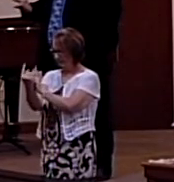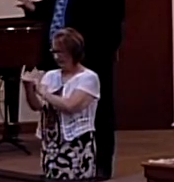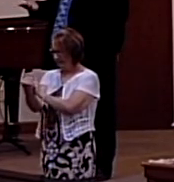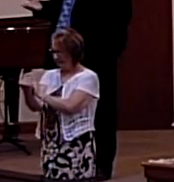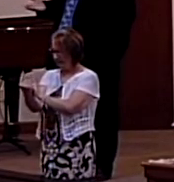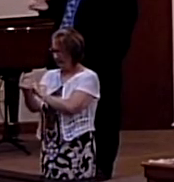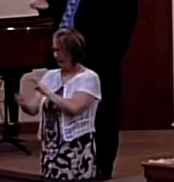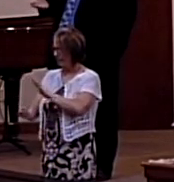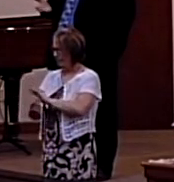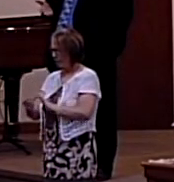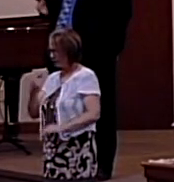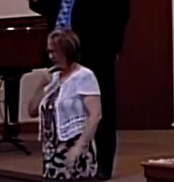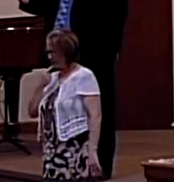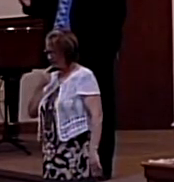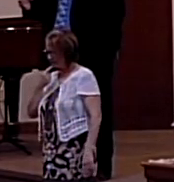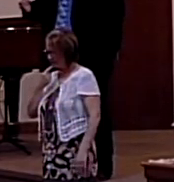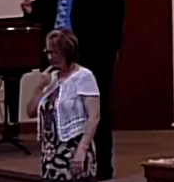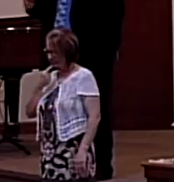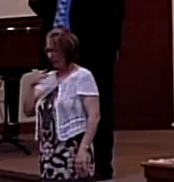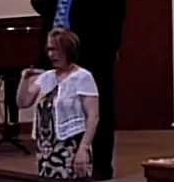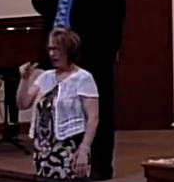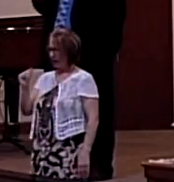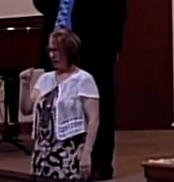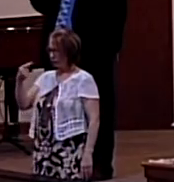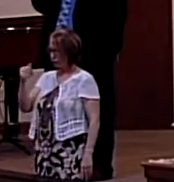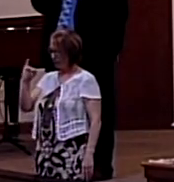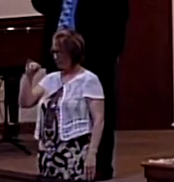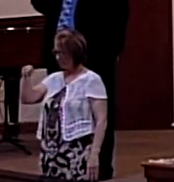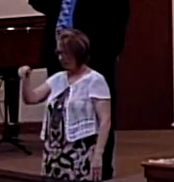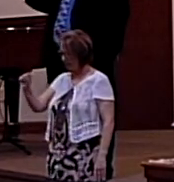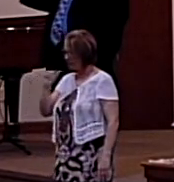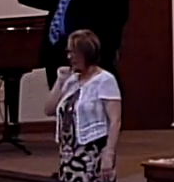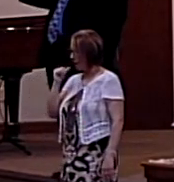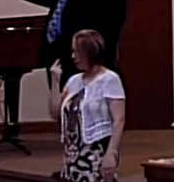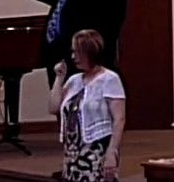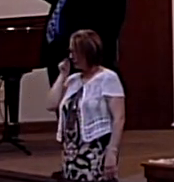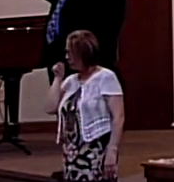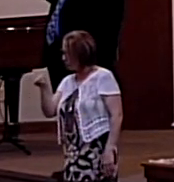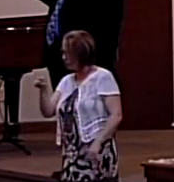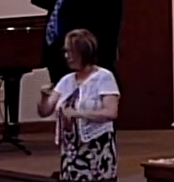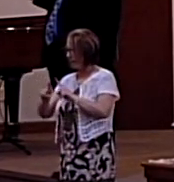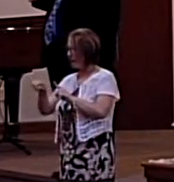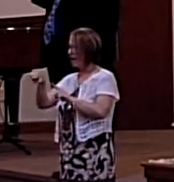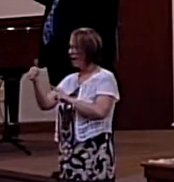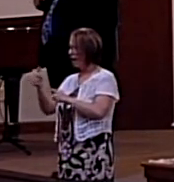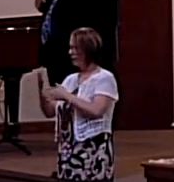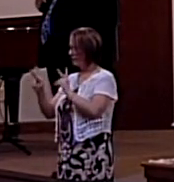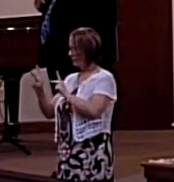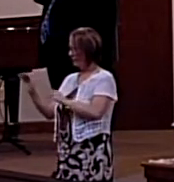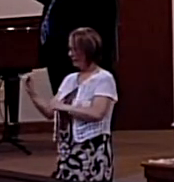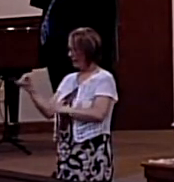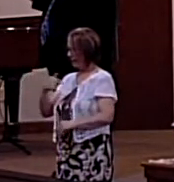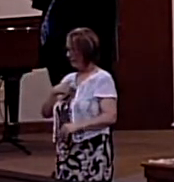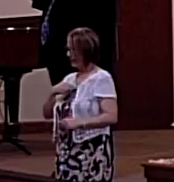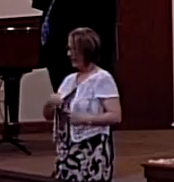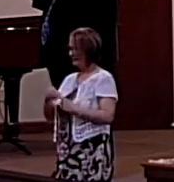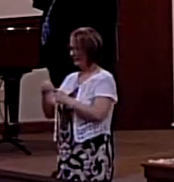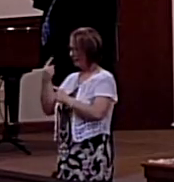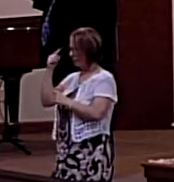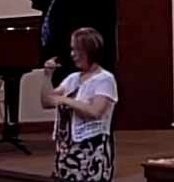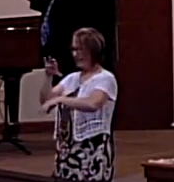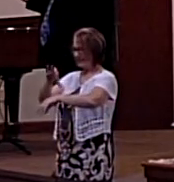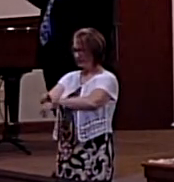there, and he said, Agrippa, not only that you, but everyone else would be like me except for these